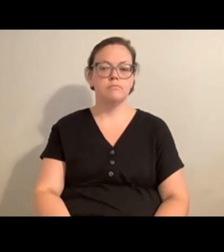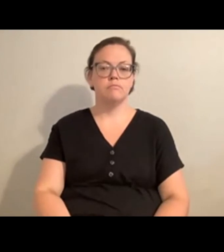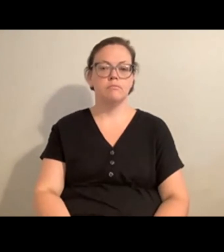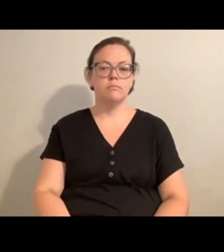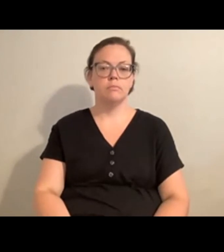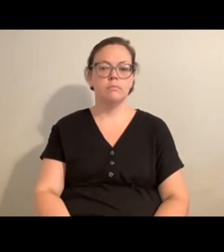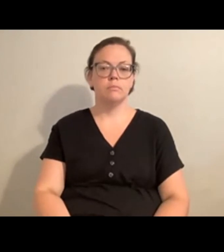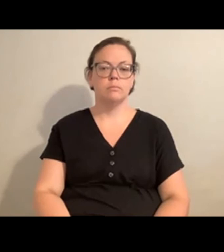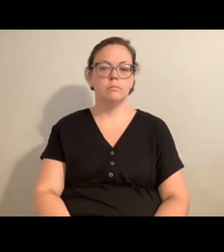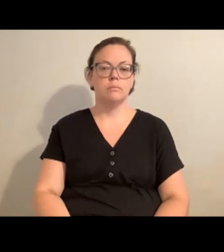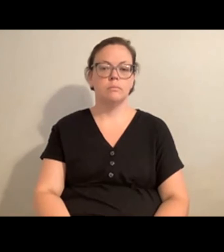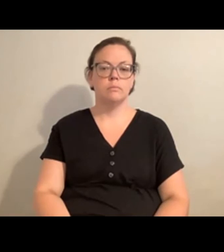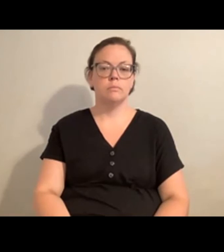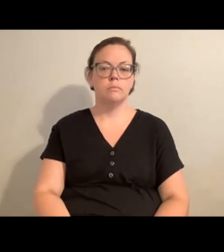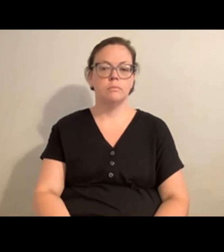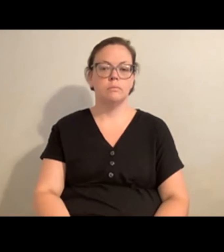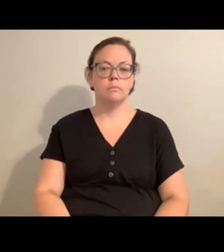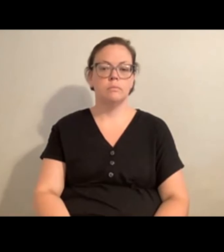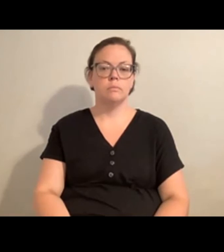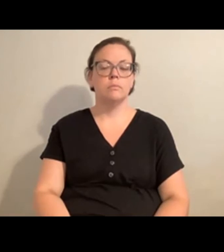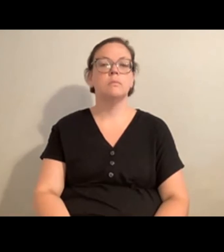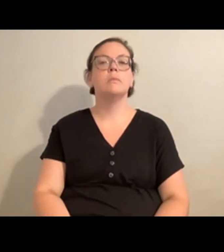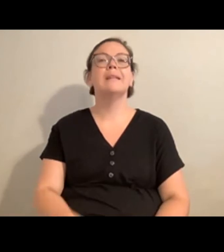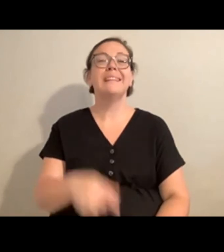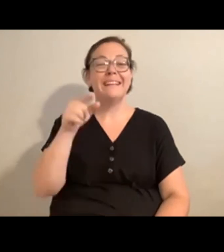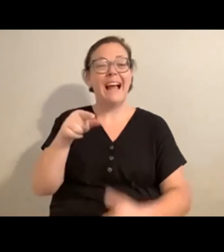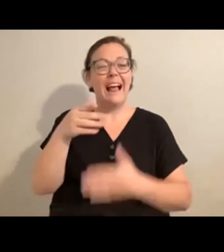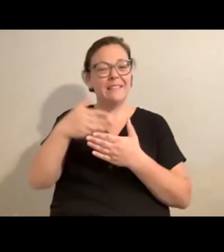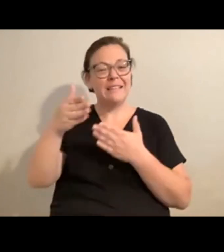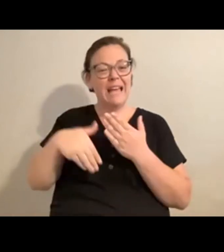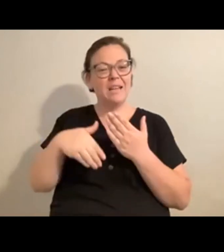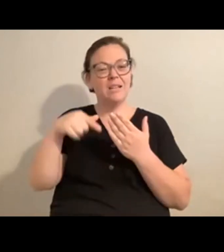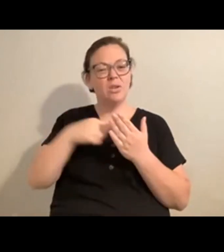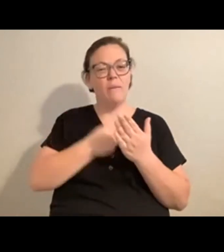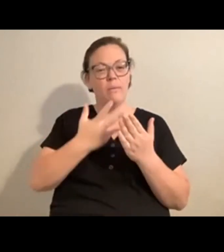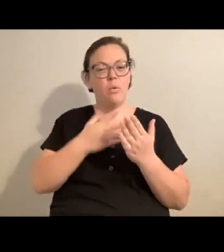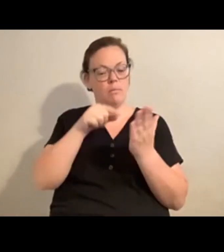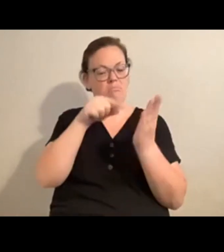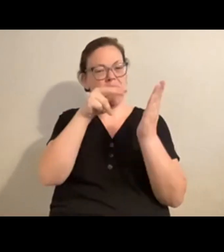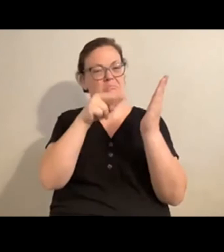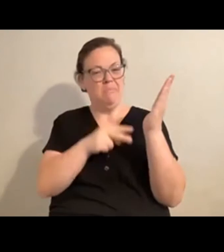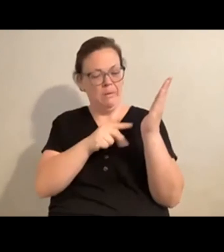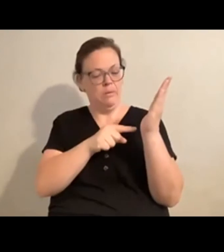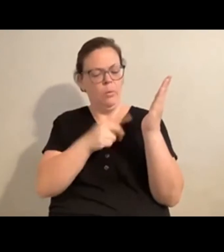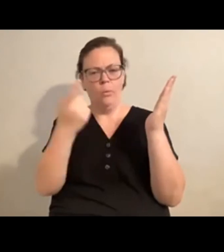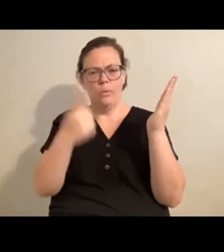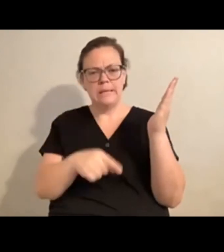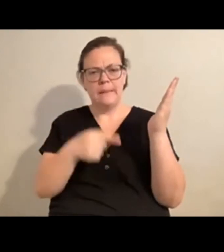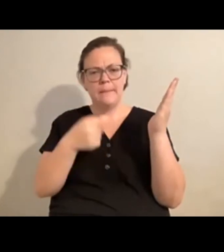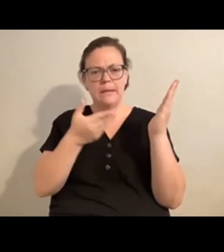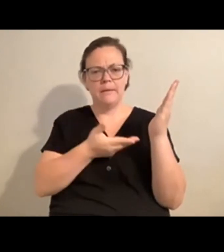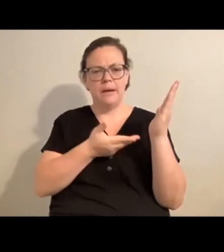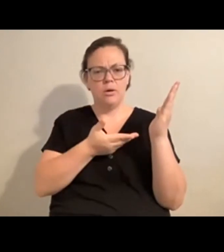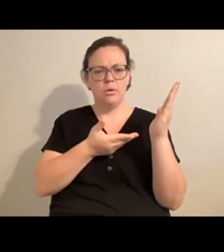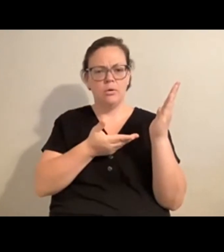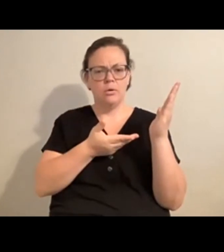And there's also what's happening here at the end, right? Like, is the